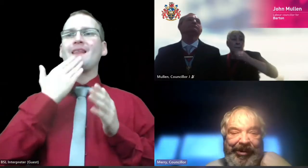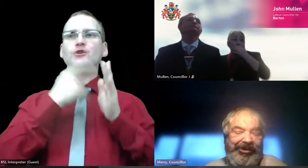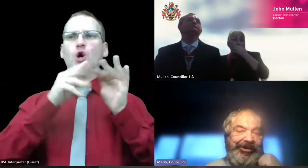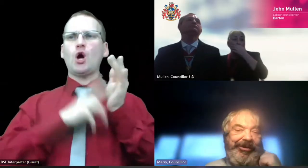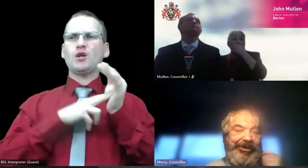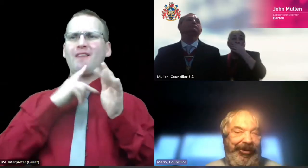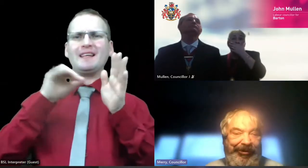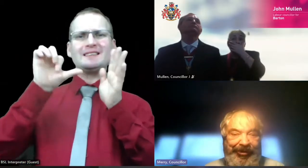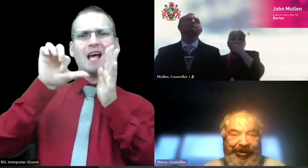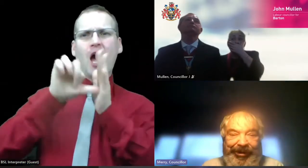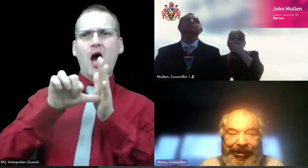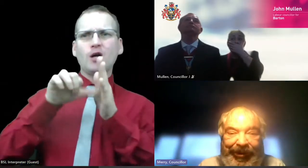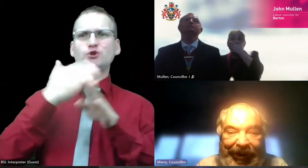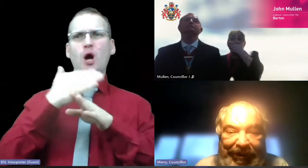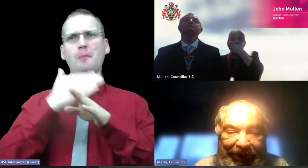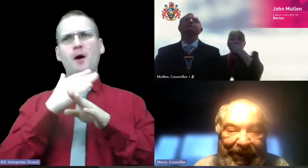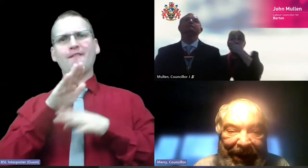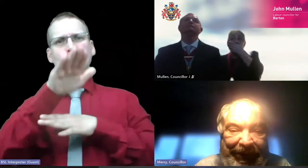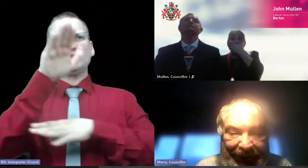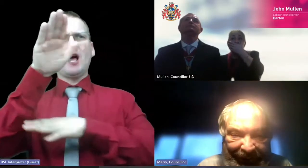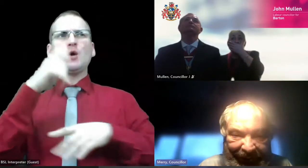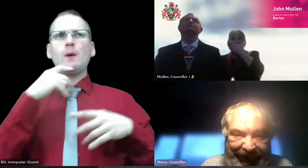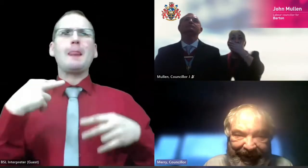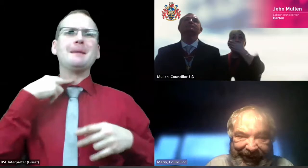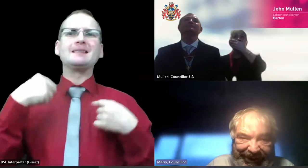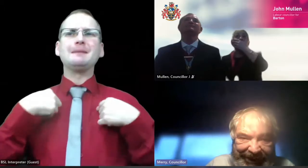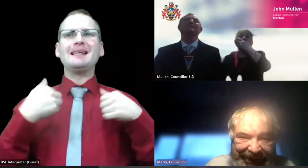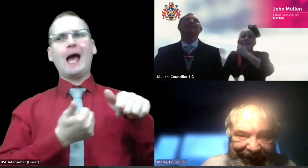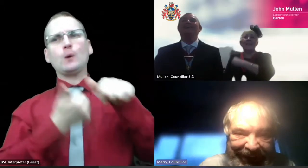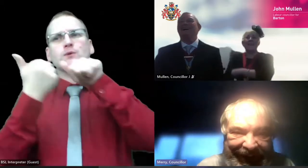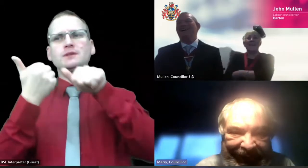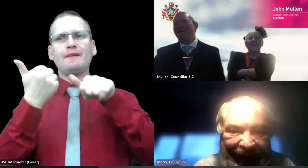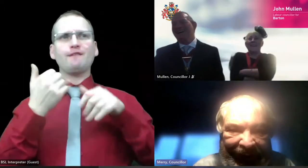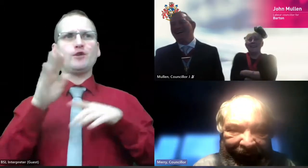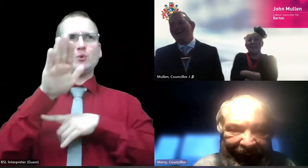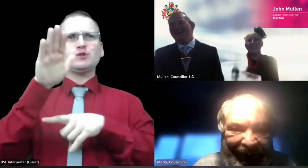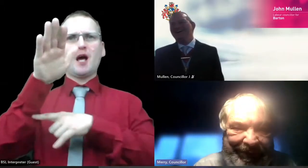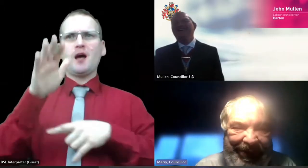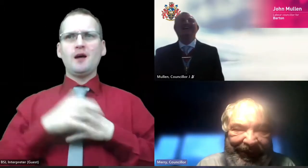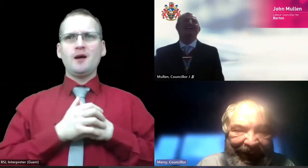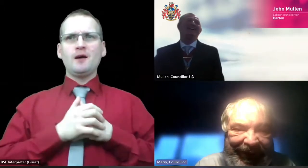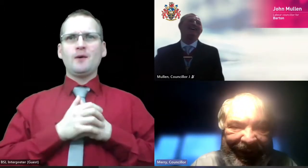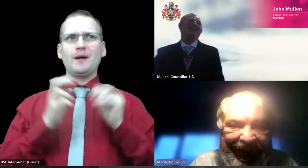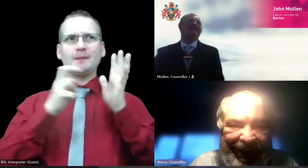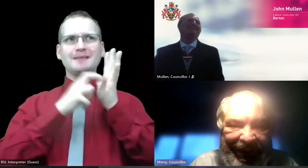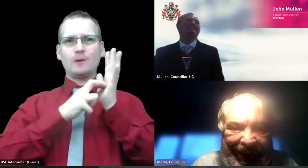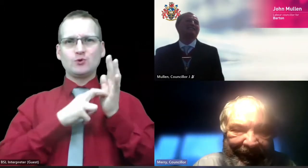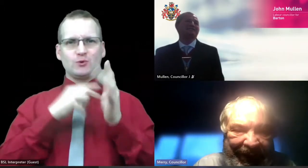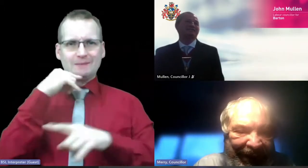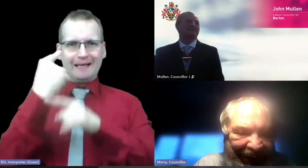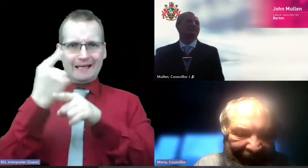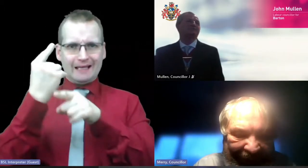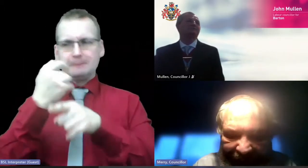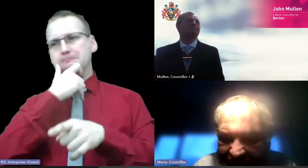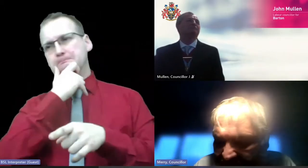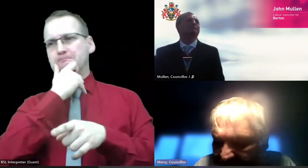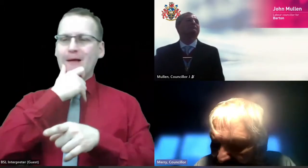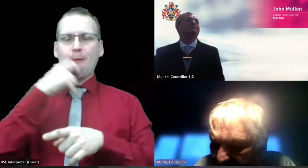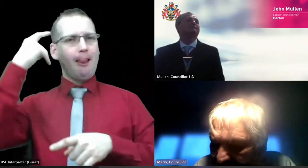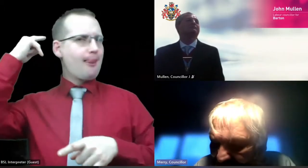a harbinger of the future, that you're going to miss me out in future when I'm down to speak, but I'll bear that